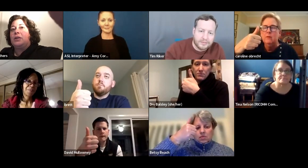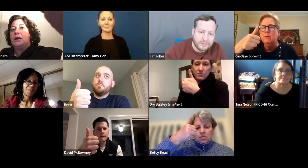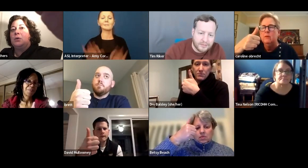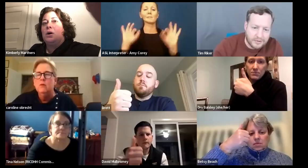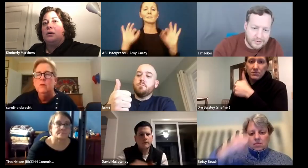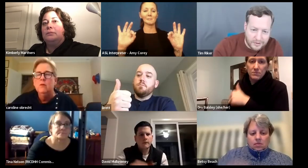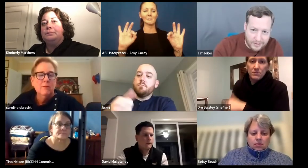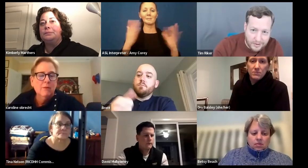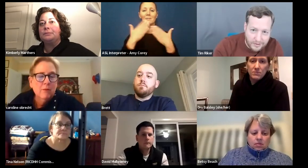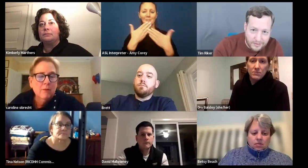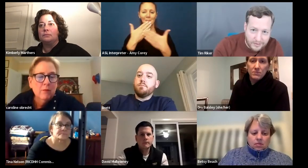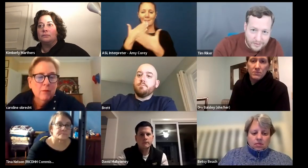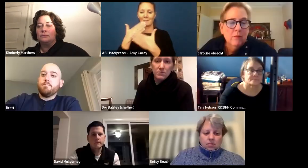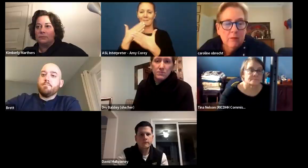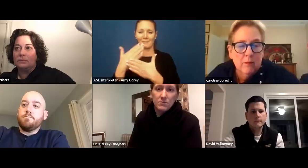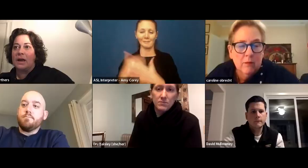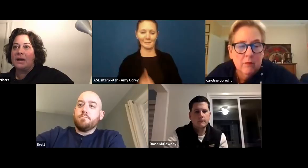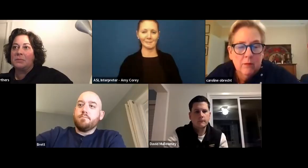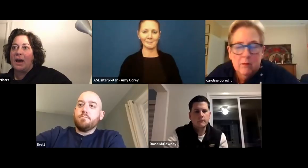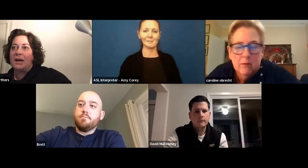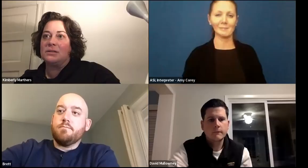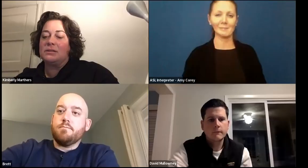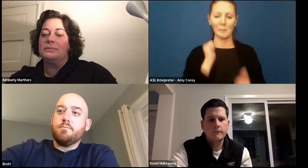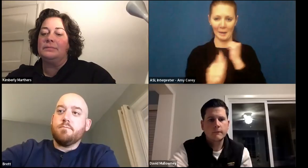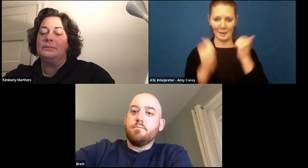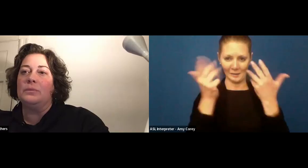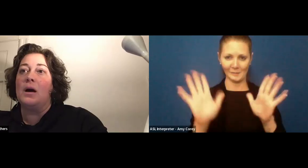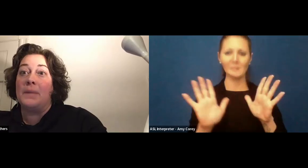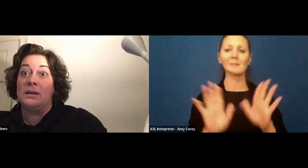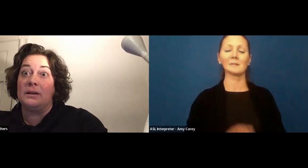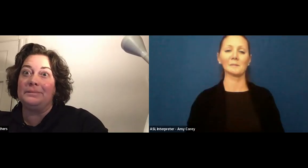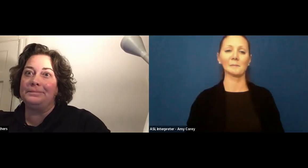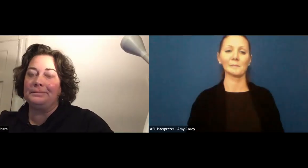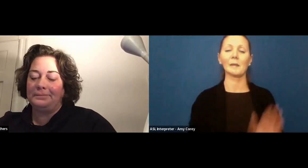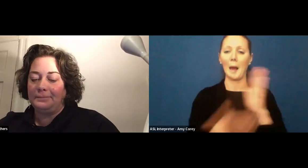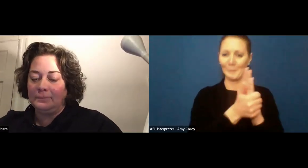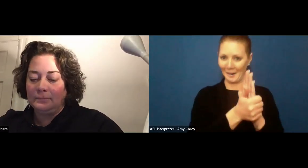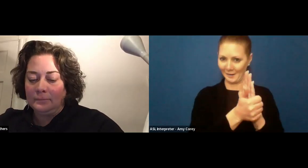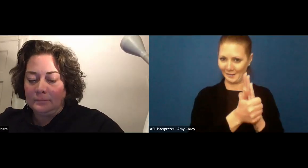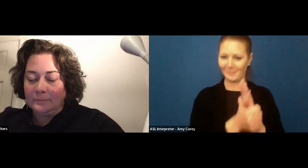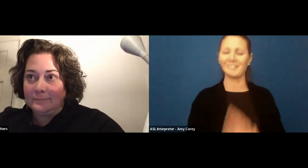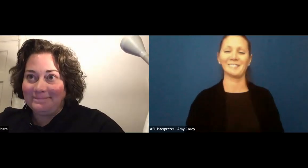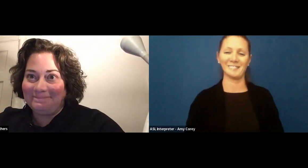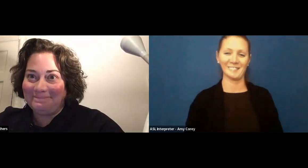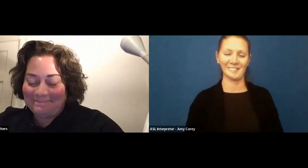Very good. Thank you all. That has passed. Amended.